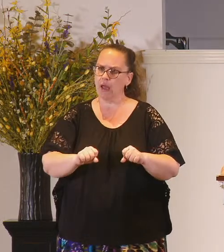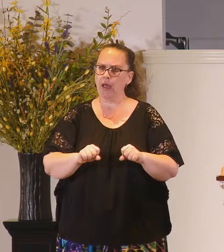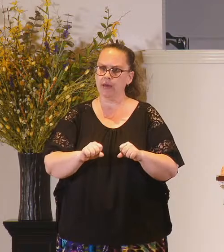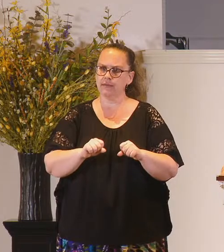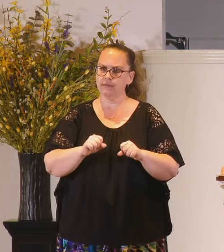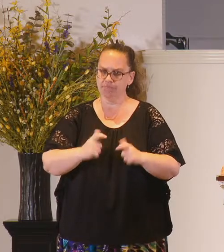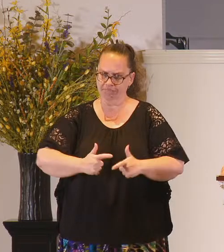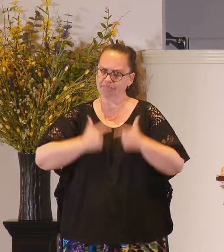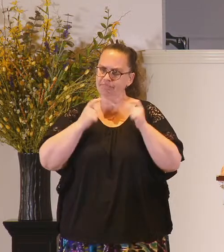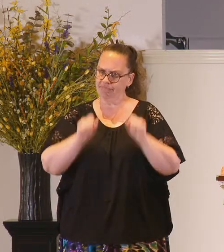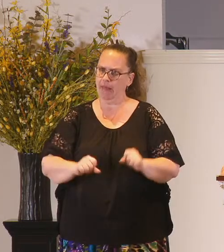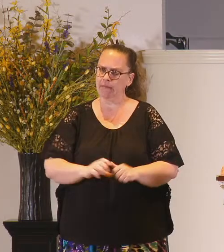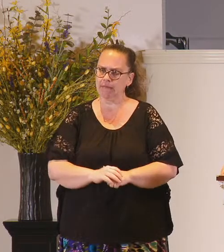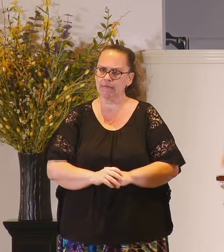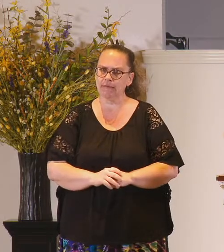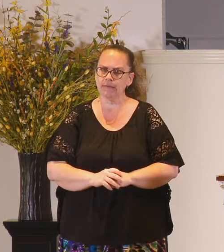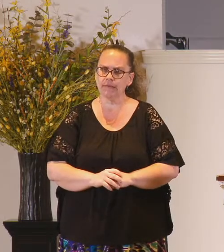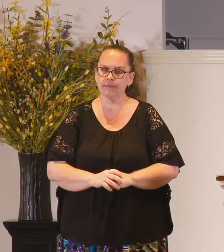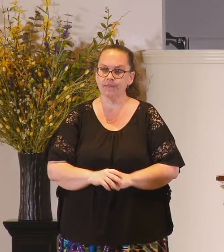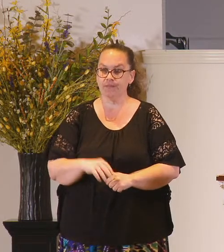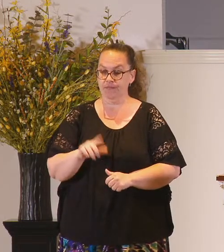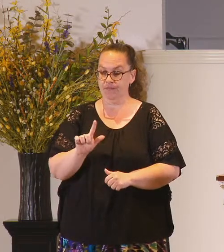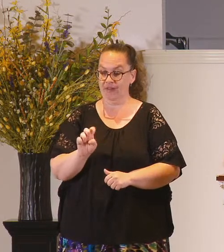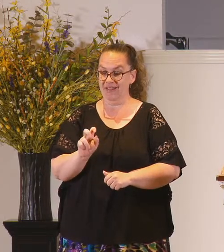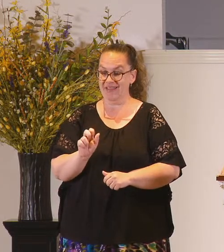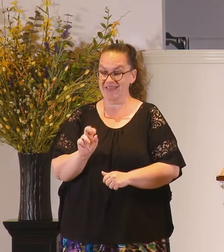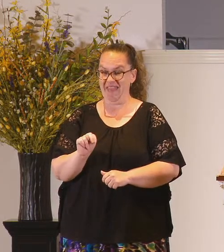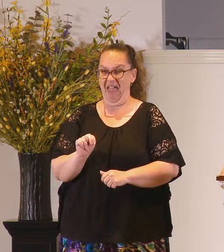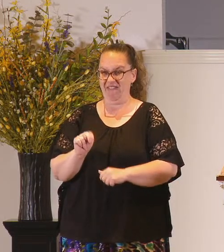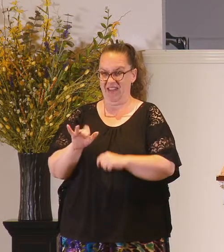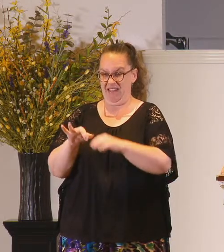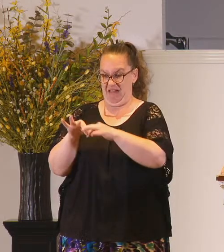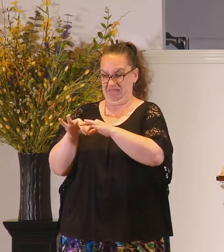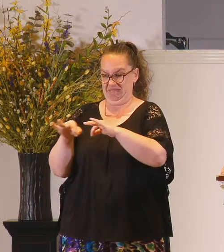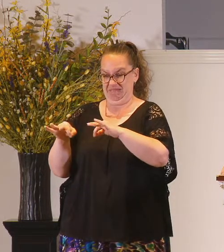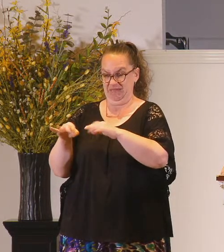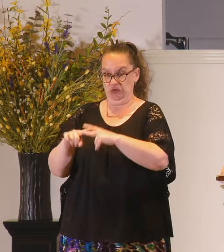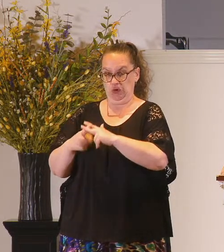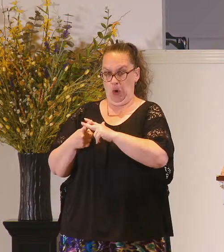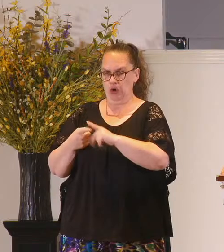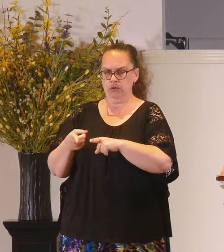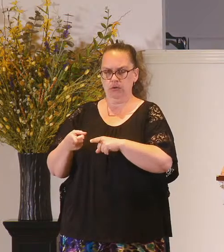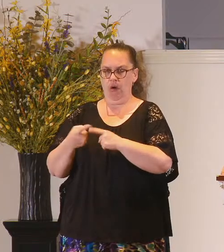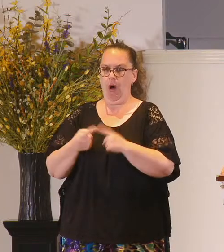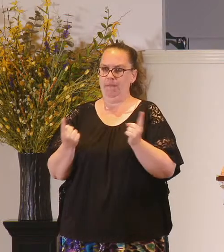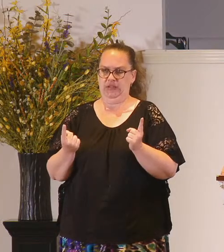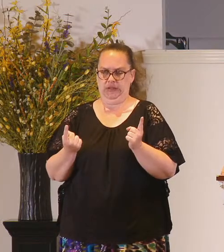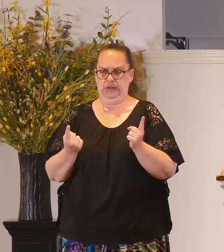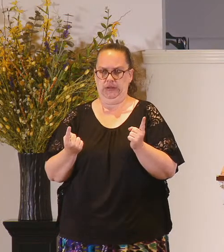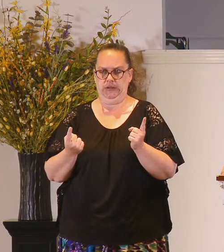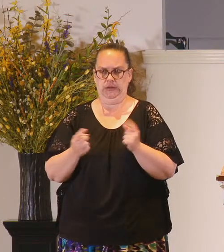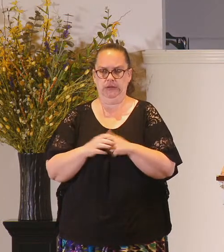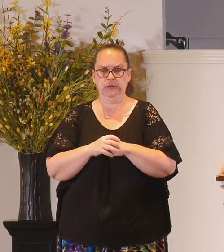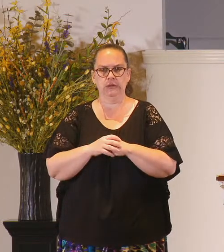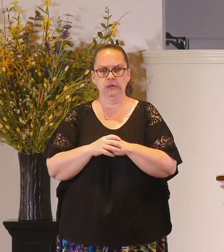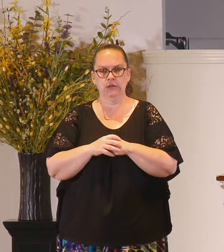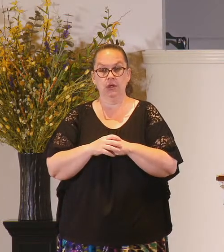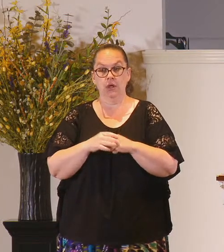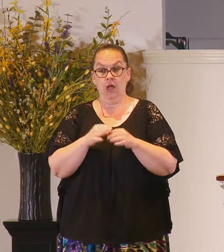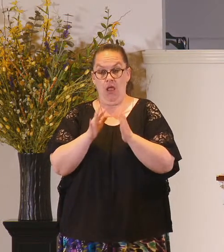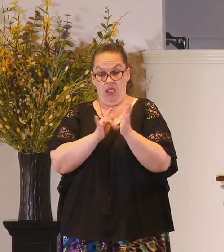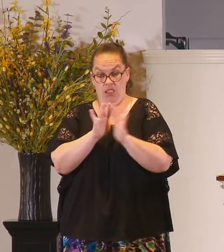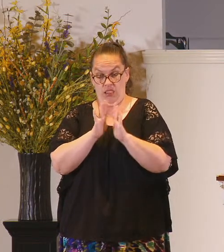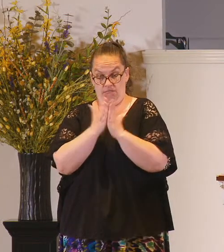gives life. Leaven, on the other hand, is just the opposite.